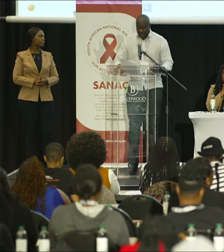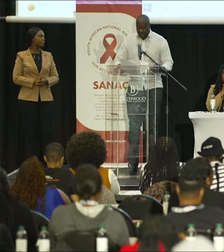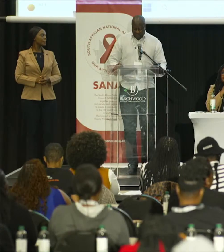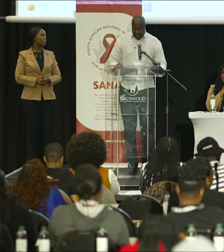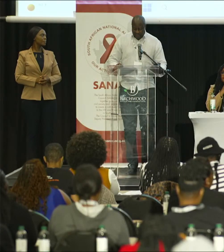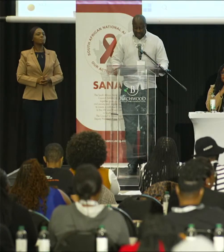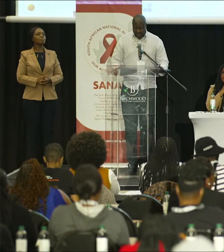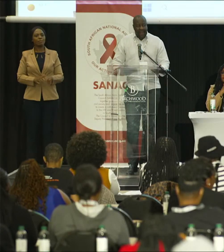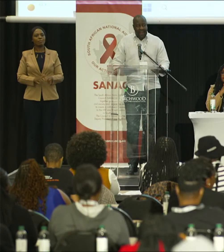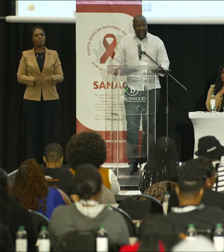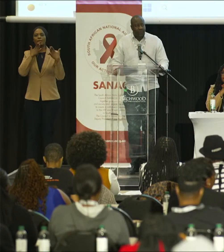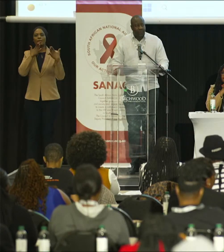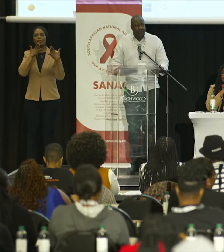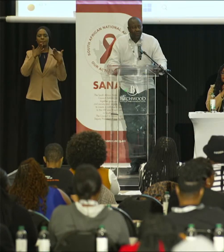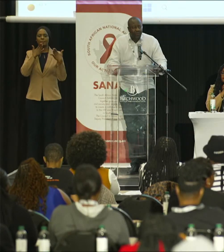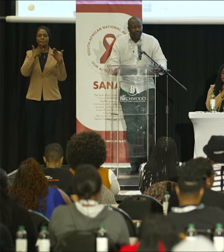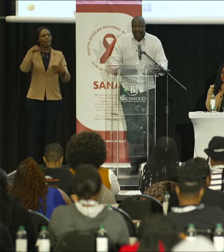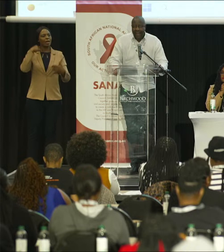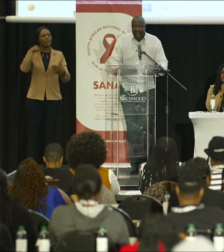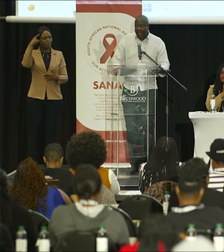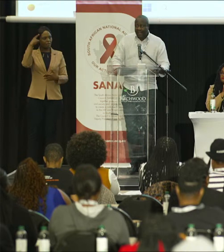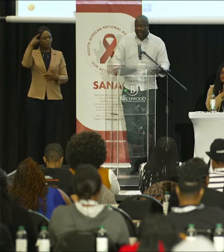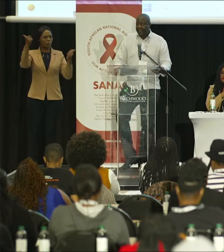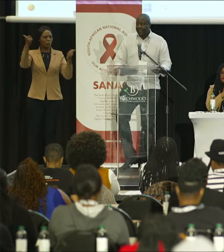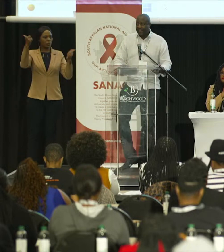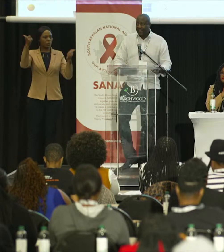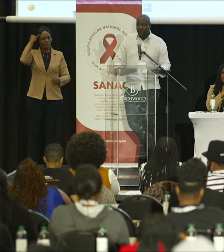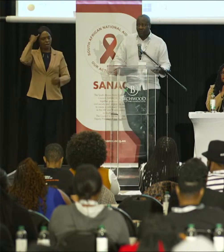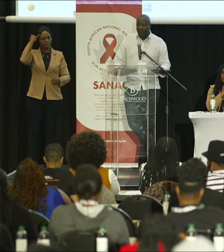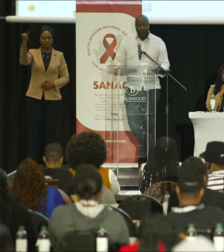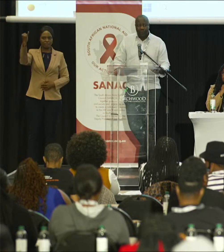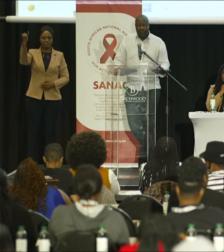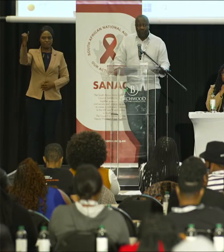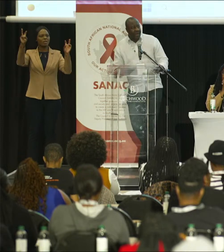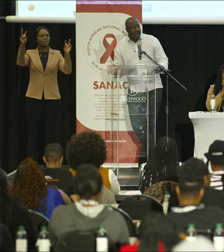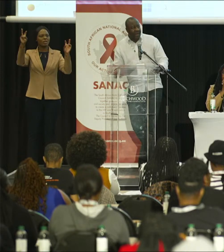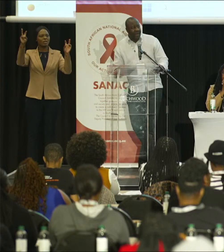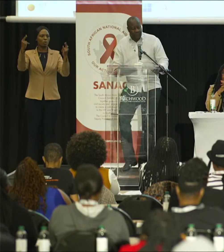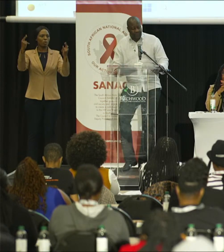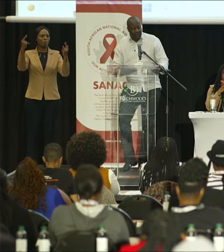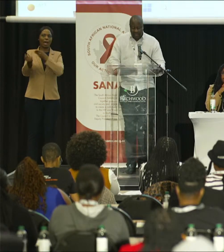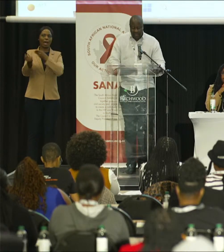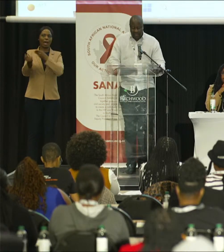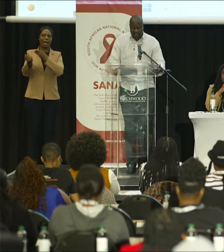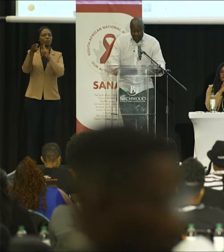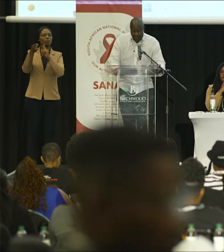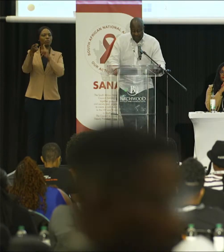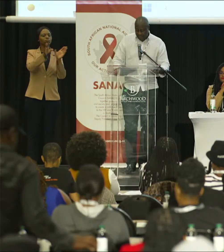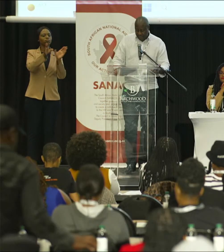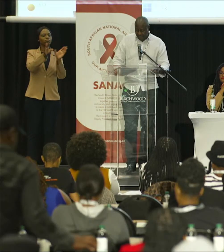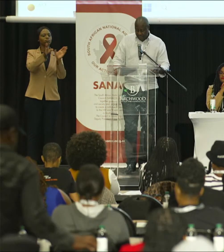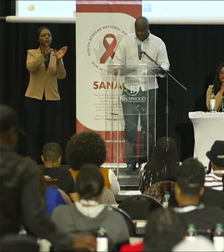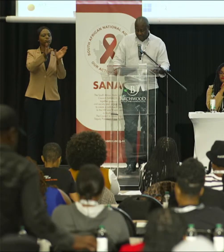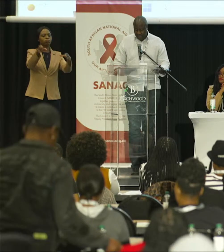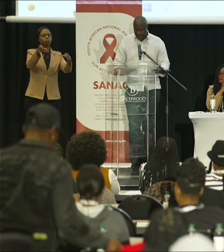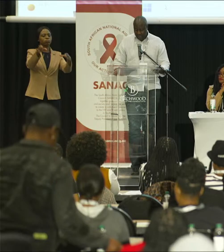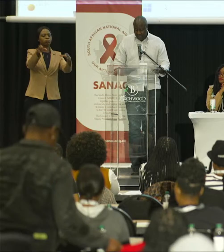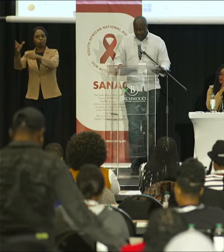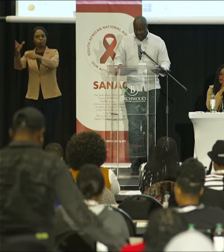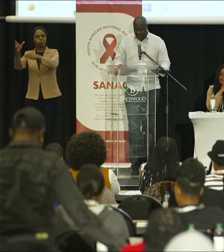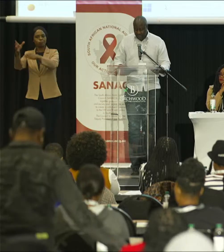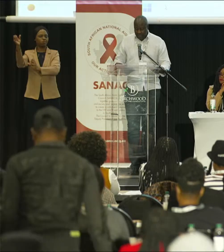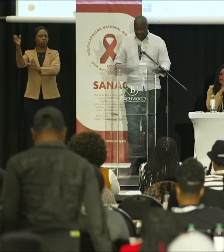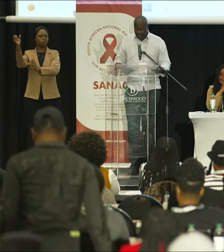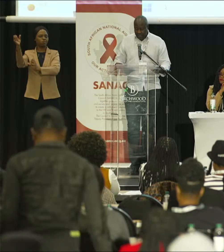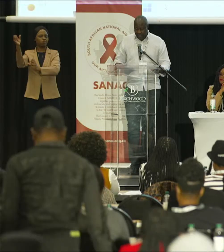Thank you once again. I think we all have got an idea in terms of what transpired in different parallel sessions. So